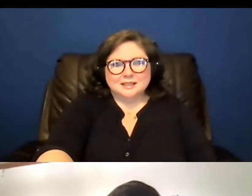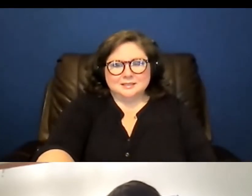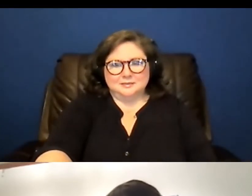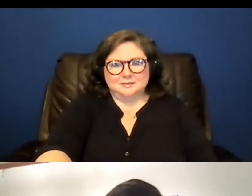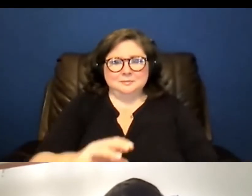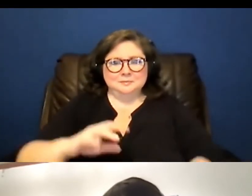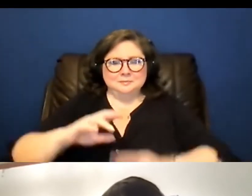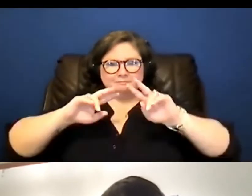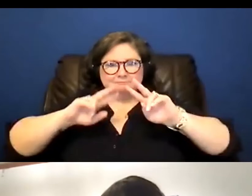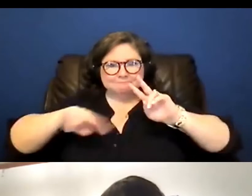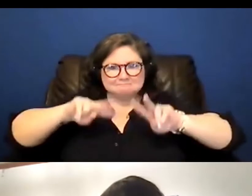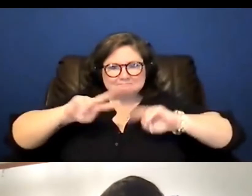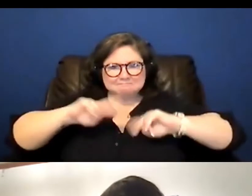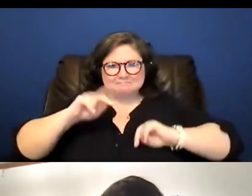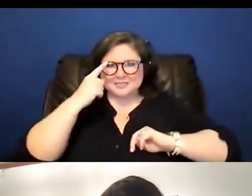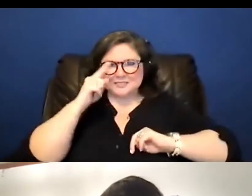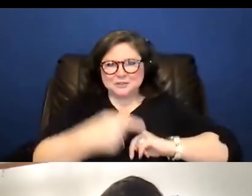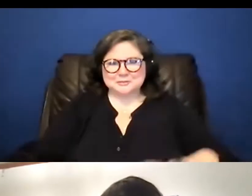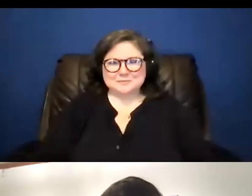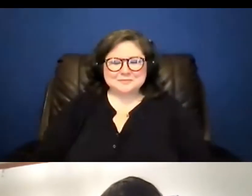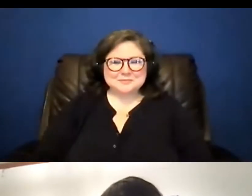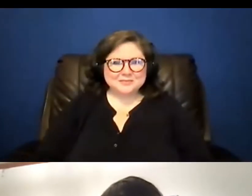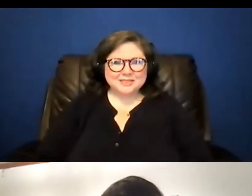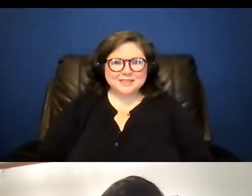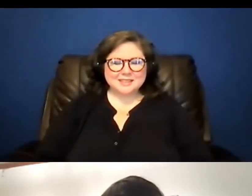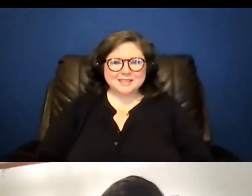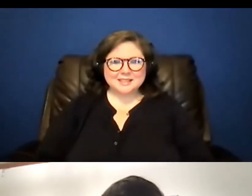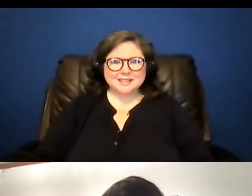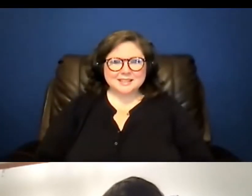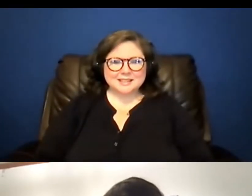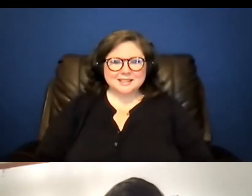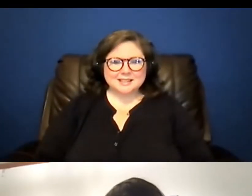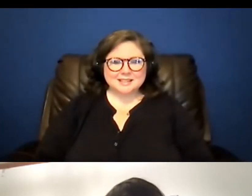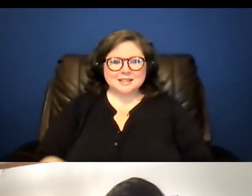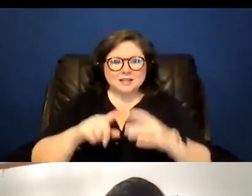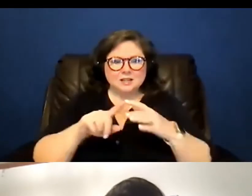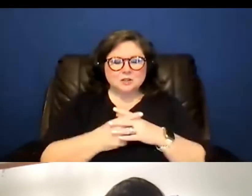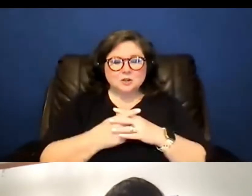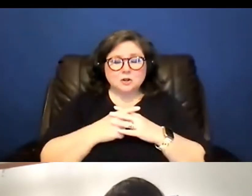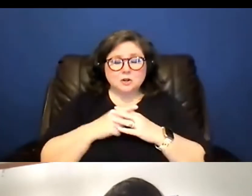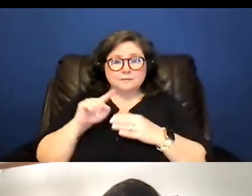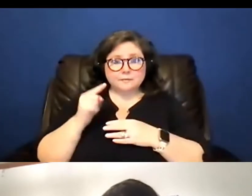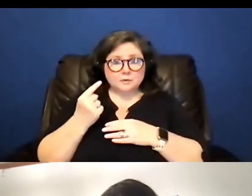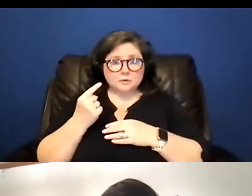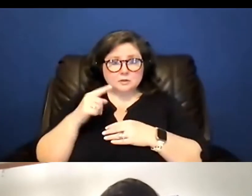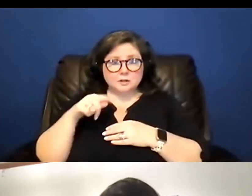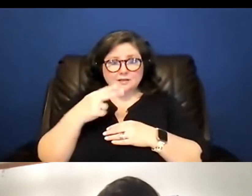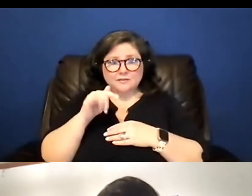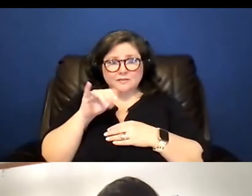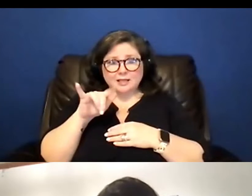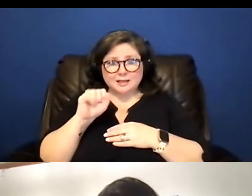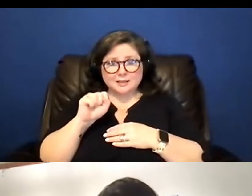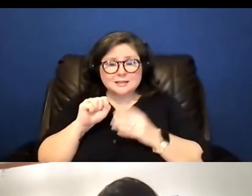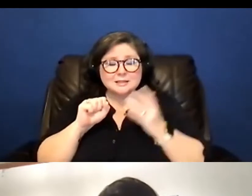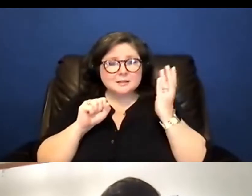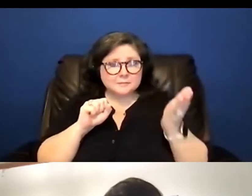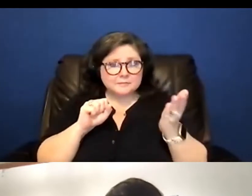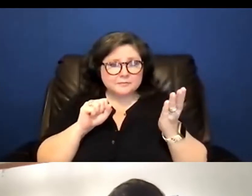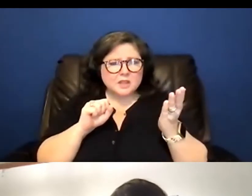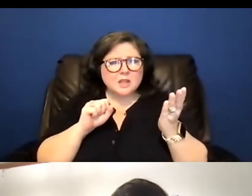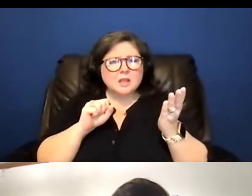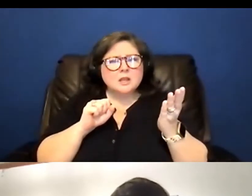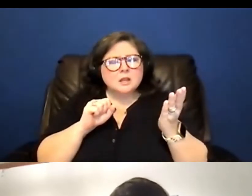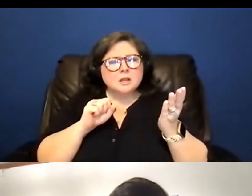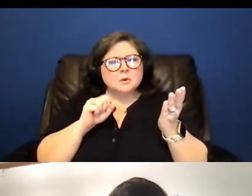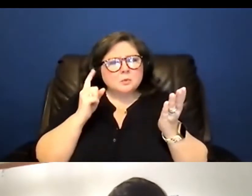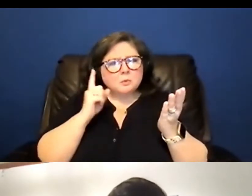some questions for you. And we'll start here for Phyllis. Phyllis, what do you